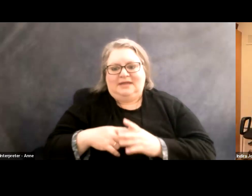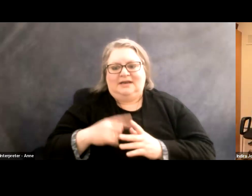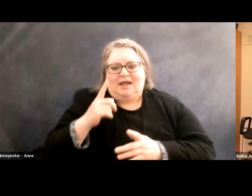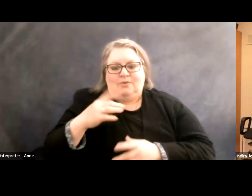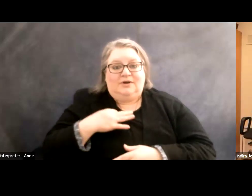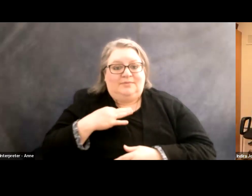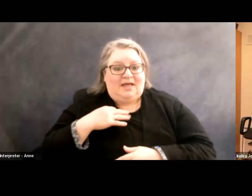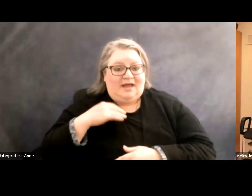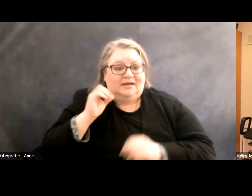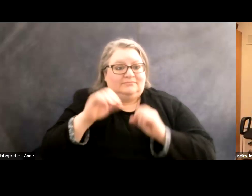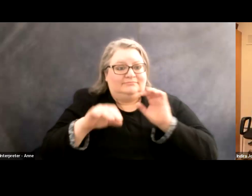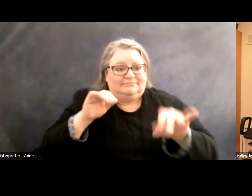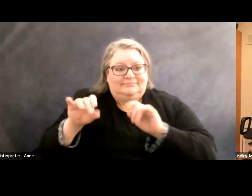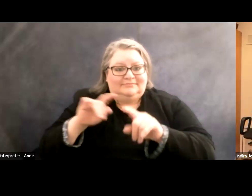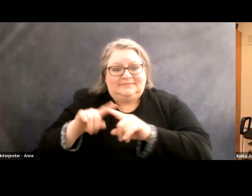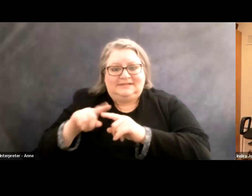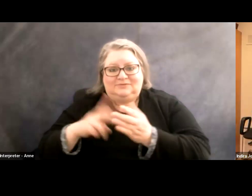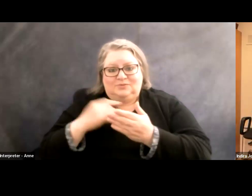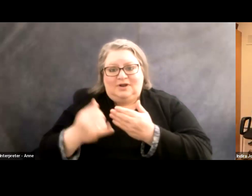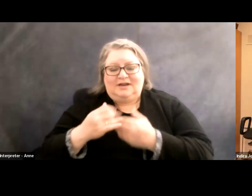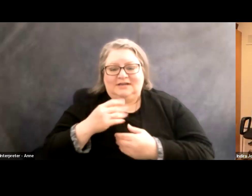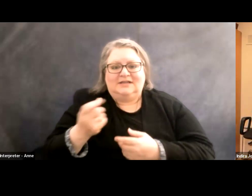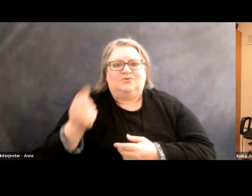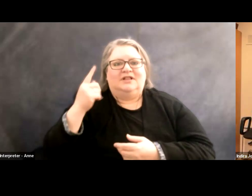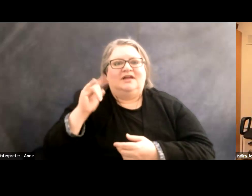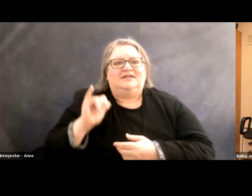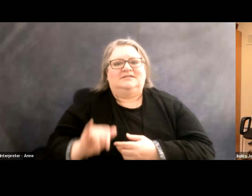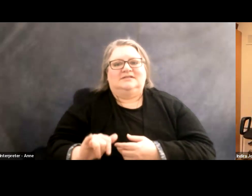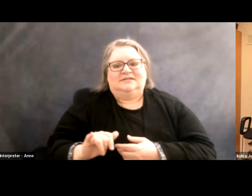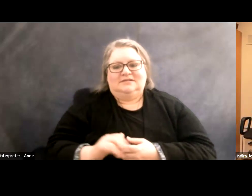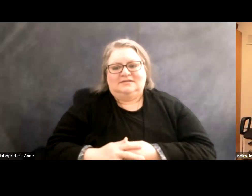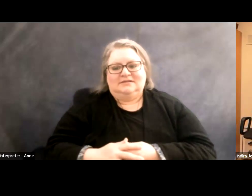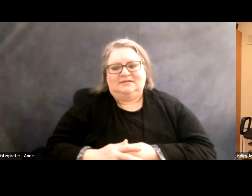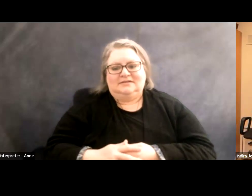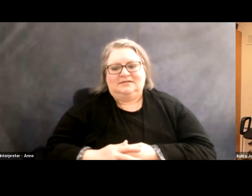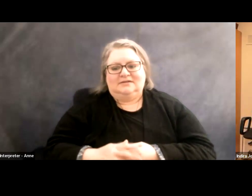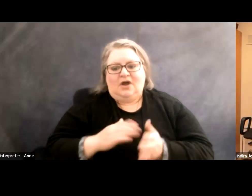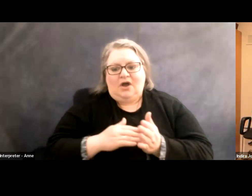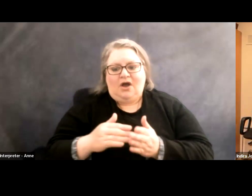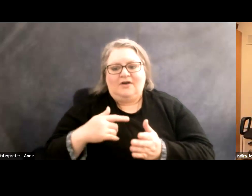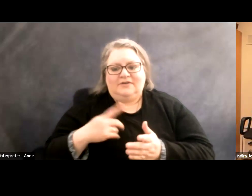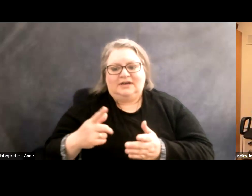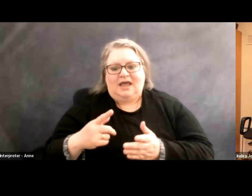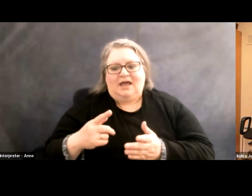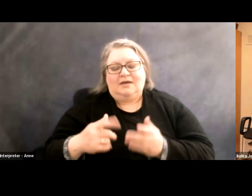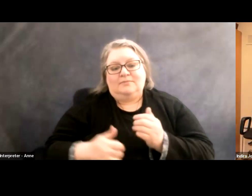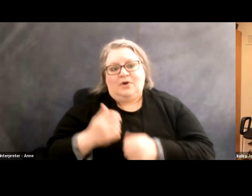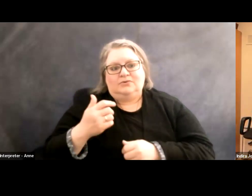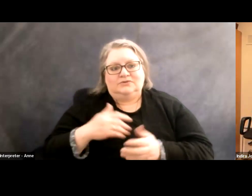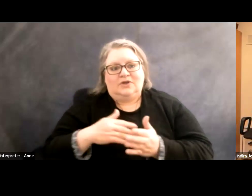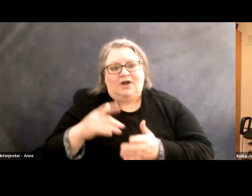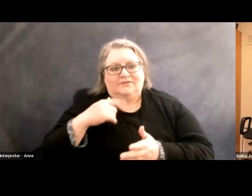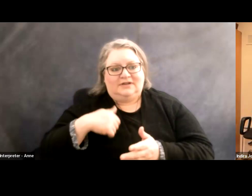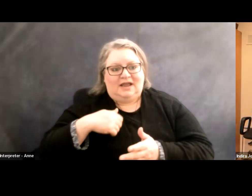would just keep applying to various projects and realized that very often I was being, or most often, I